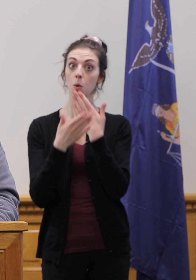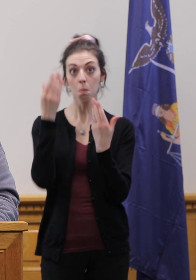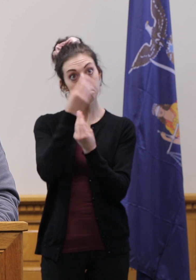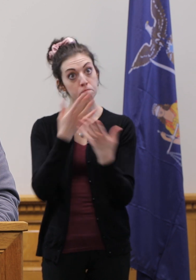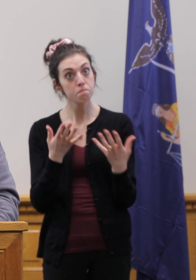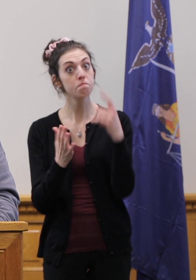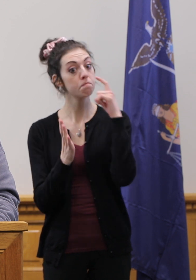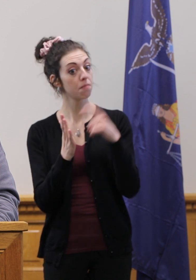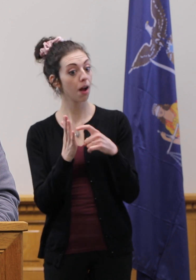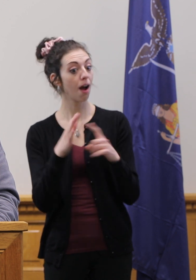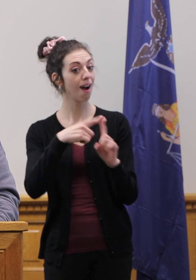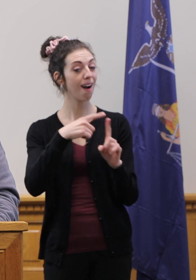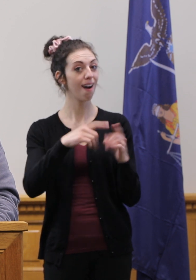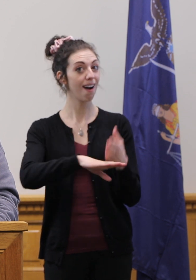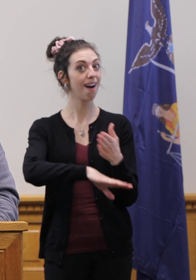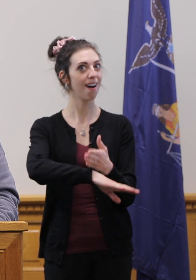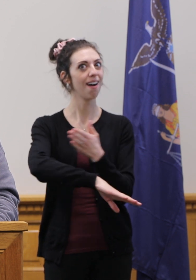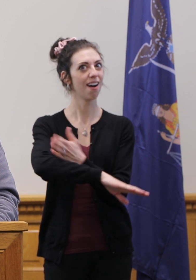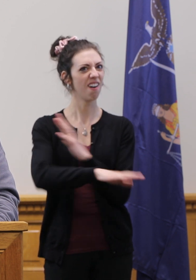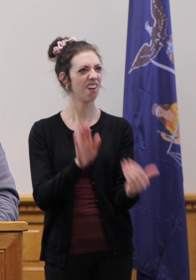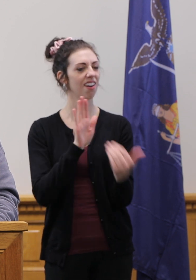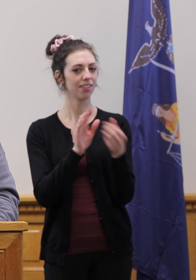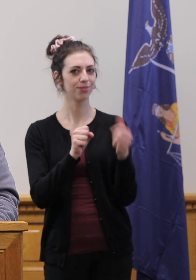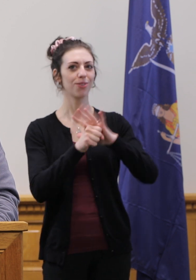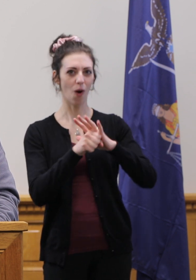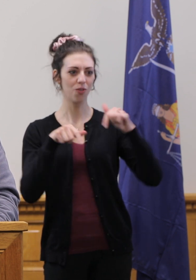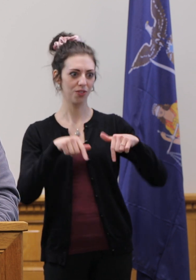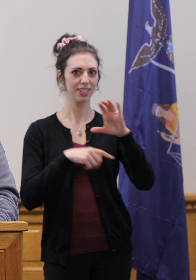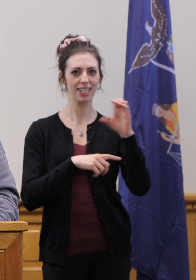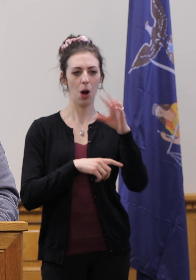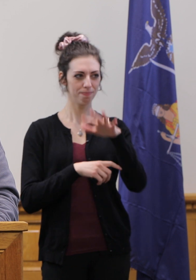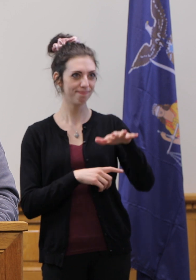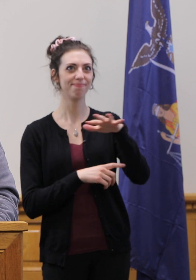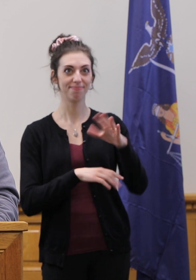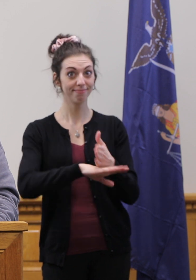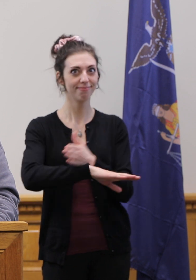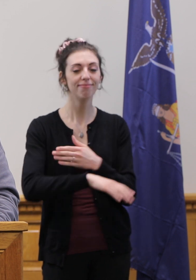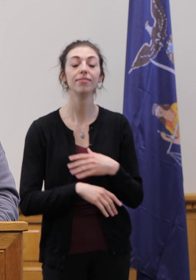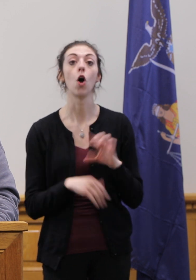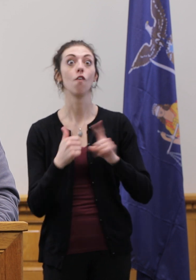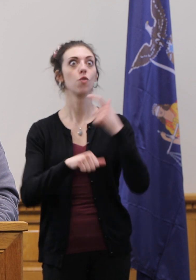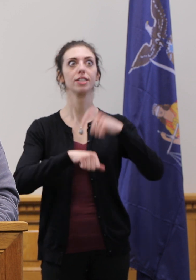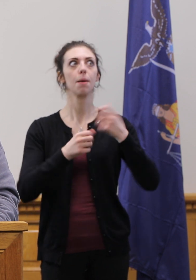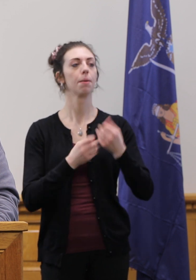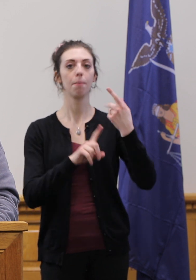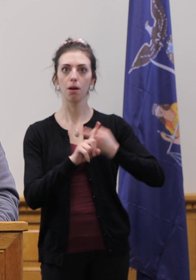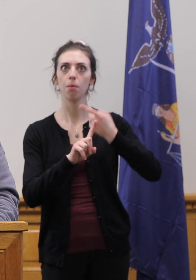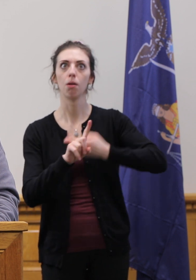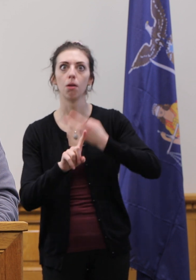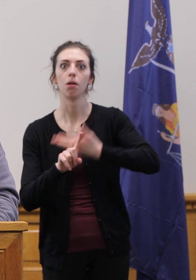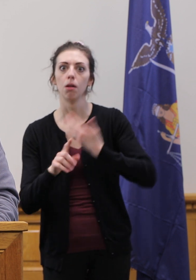that show we are making good progress against COVID-19 in our county. For the first time in months, Oswego County's